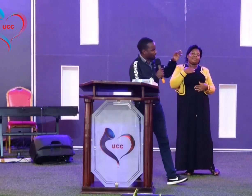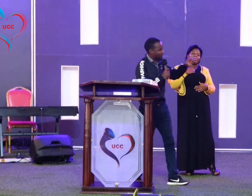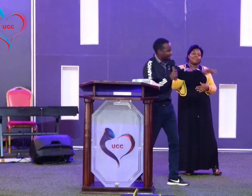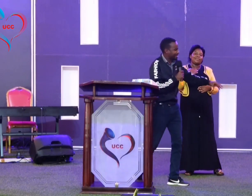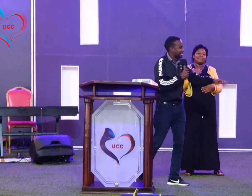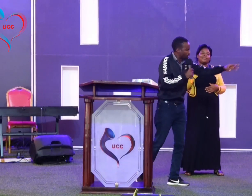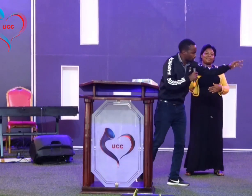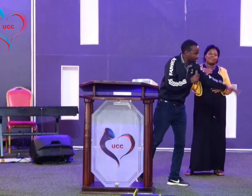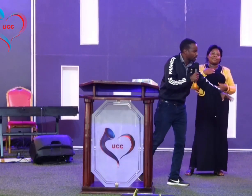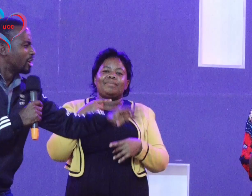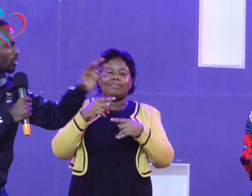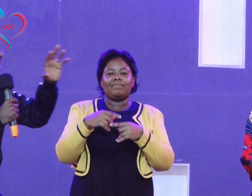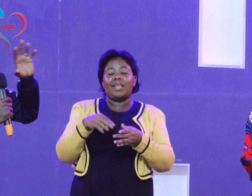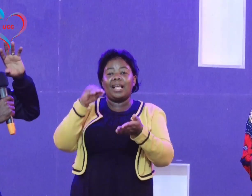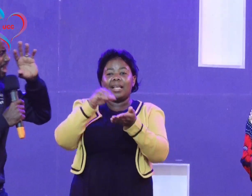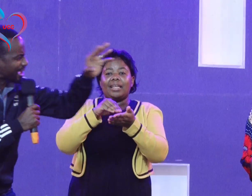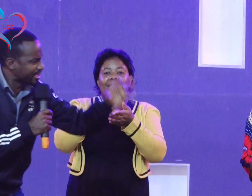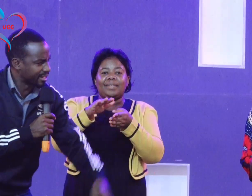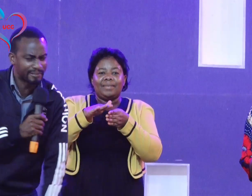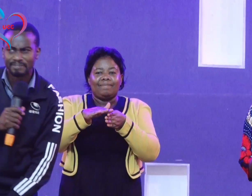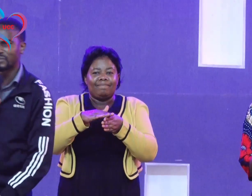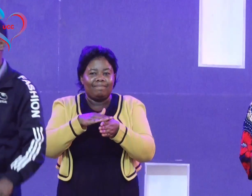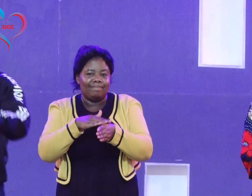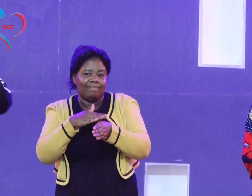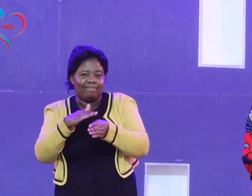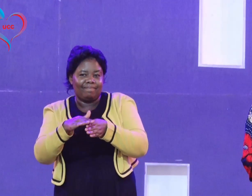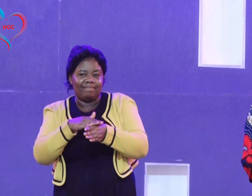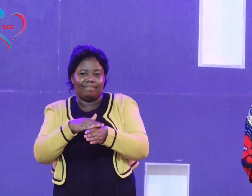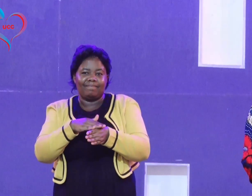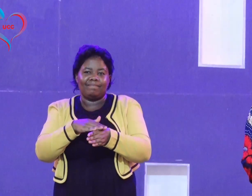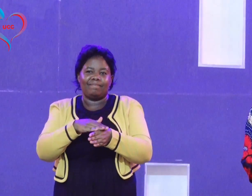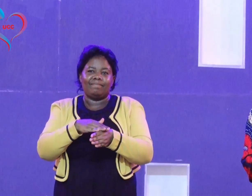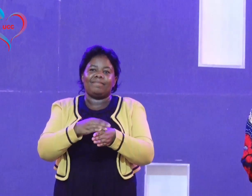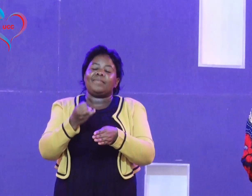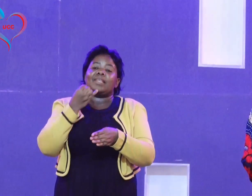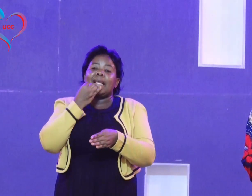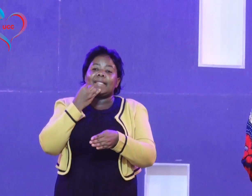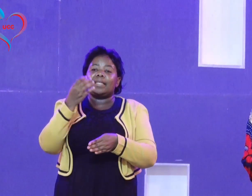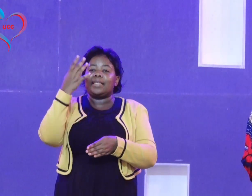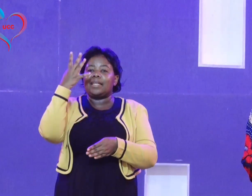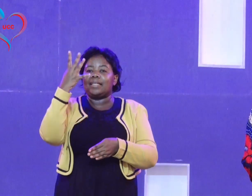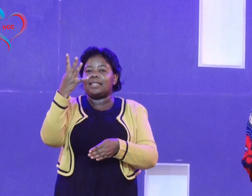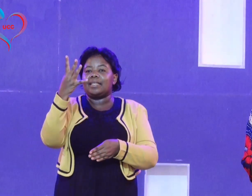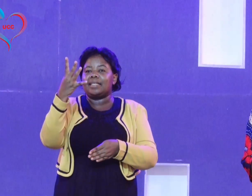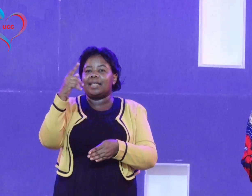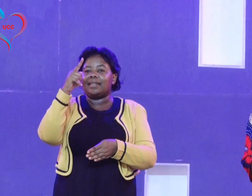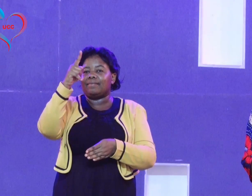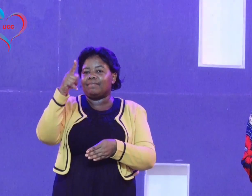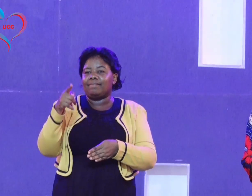makulunyirira olumala damu olusomengo ngolinga nabyalangirira aha Isaiah nya asatu mulum